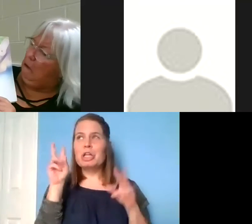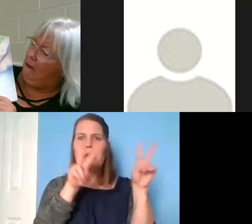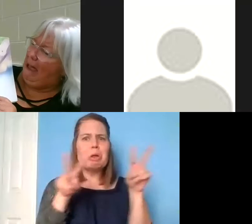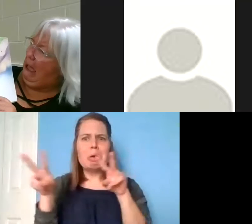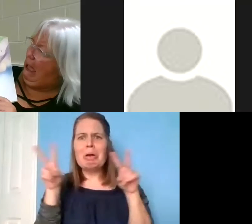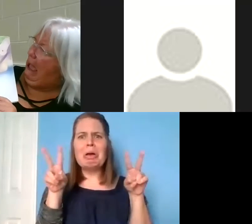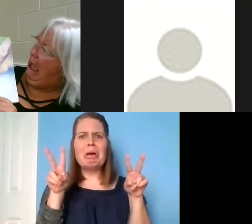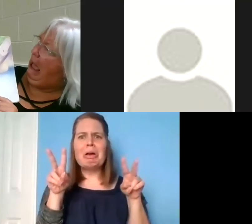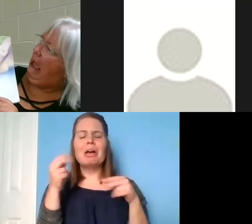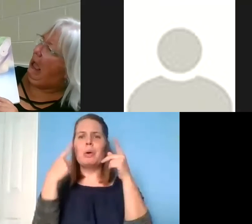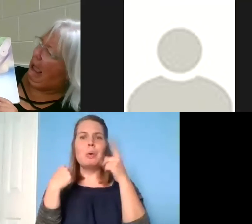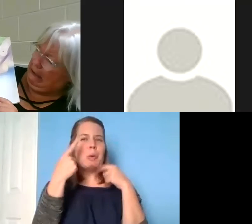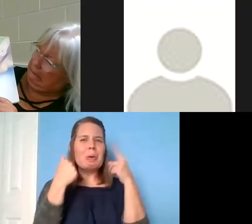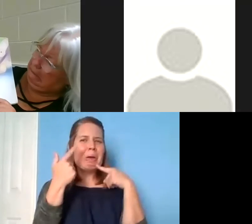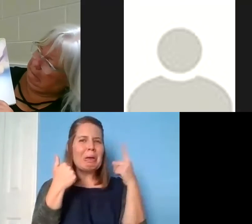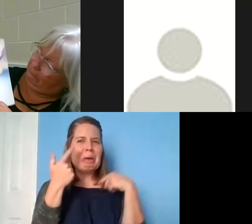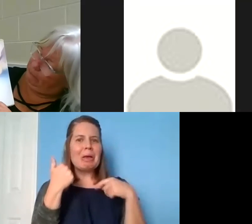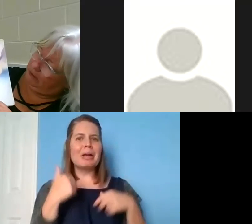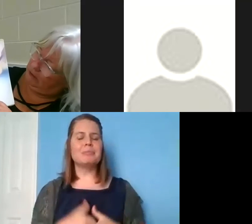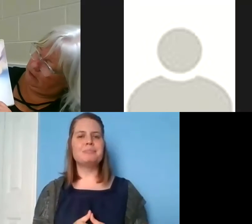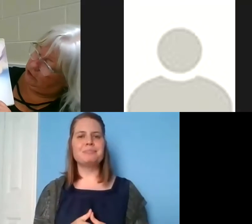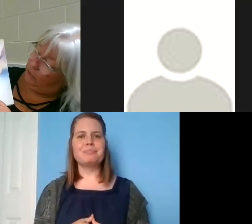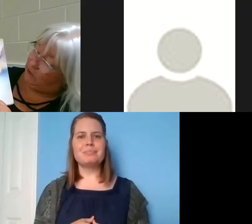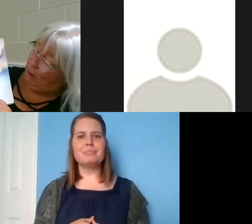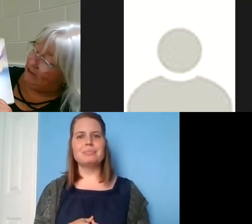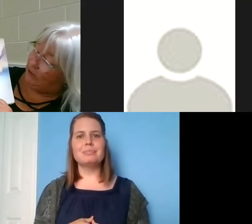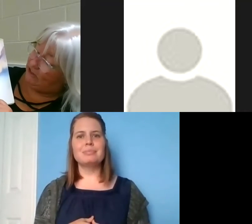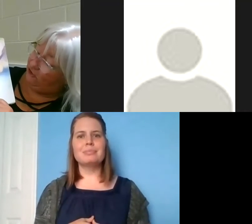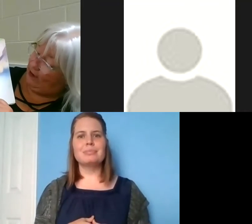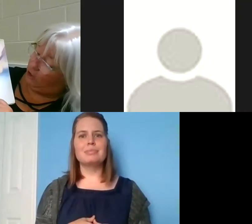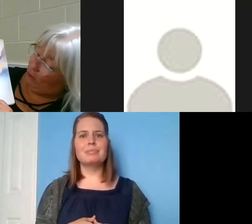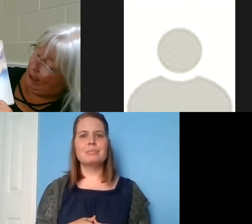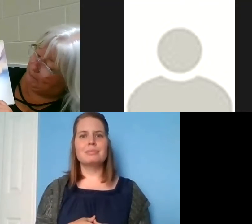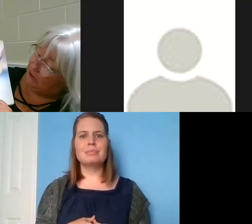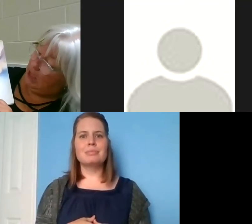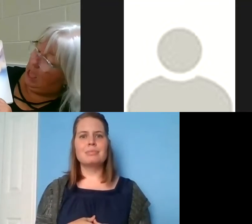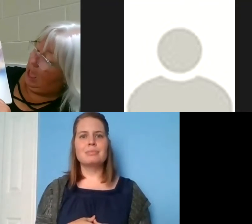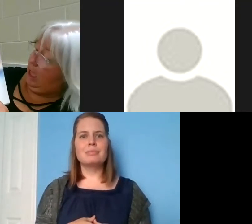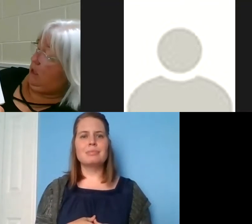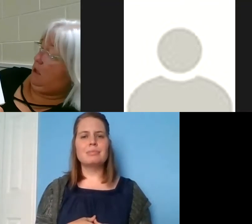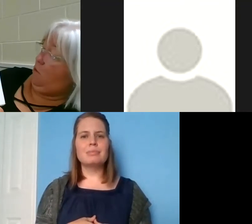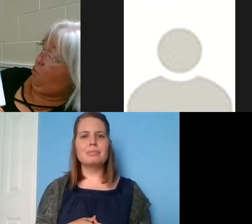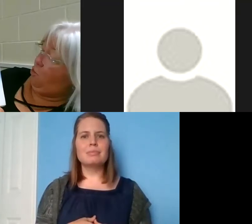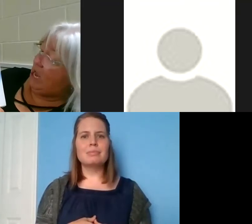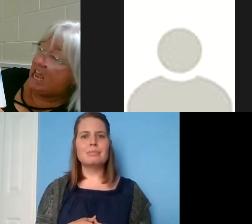Wah! Wah! Dewey sprang to attention and crept